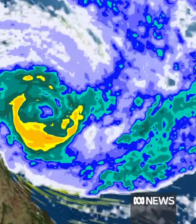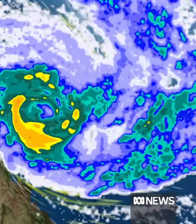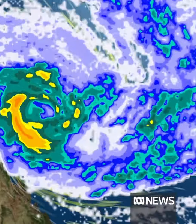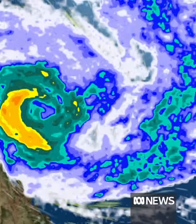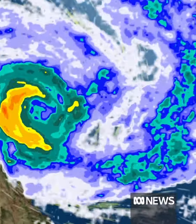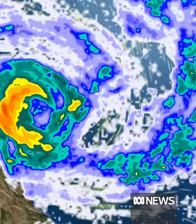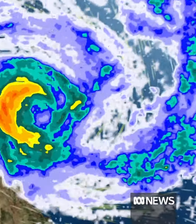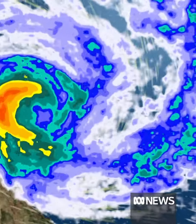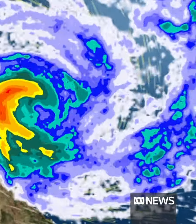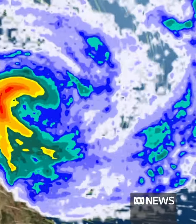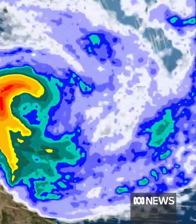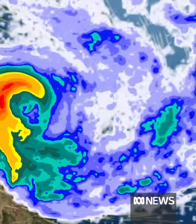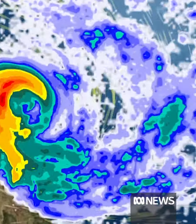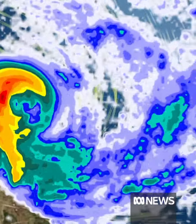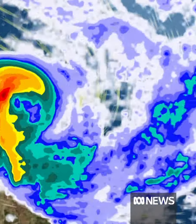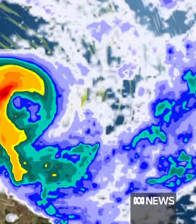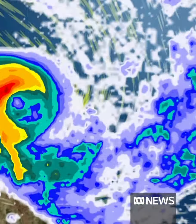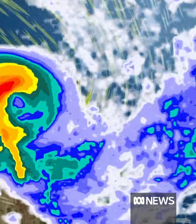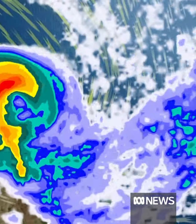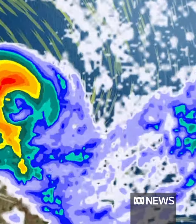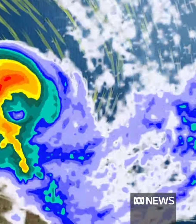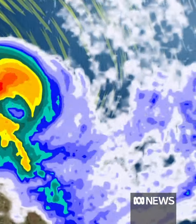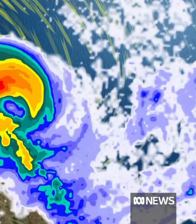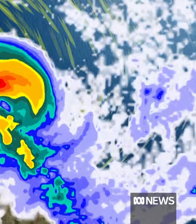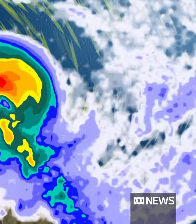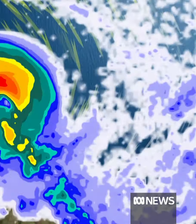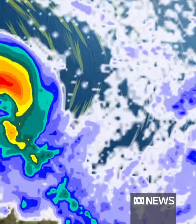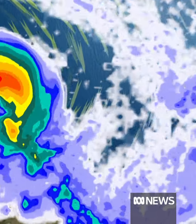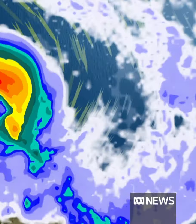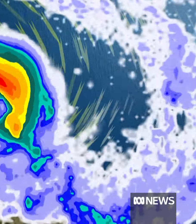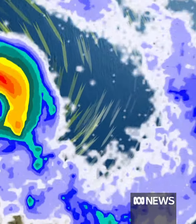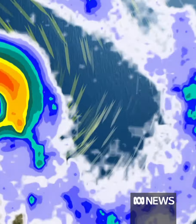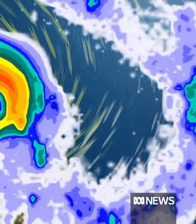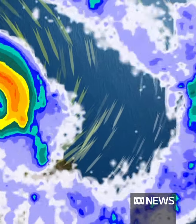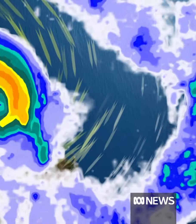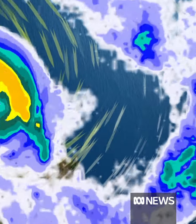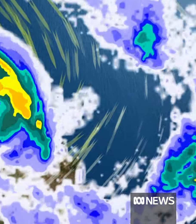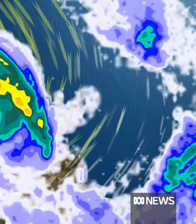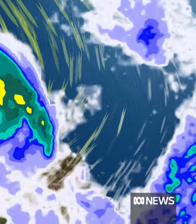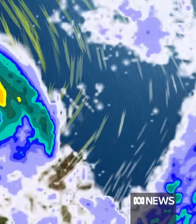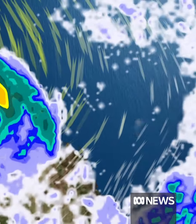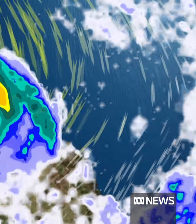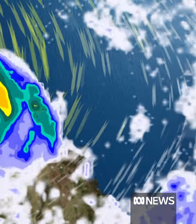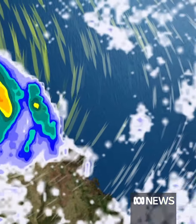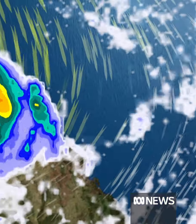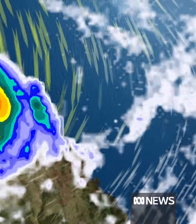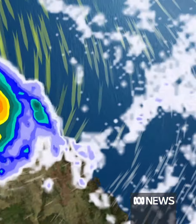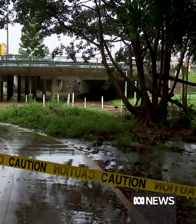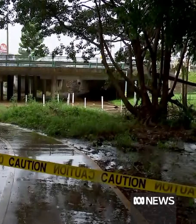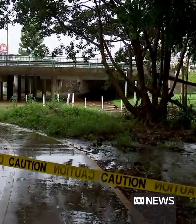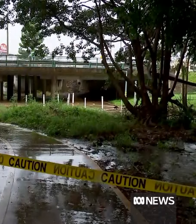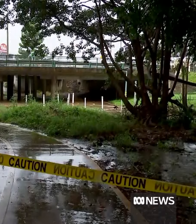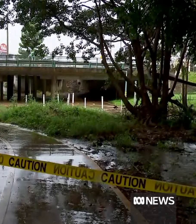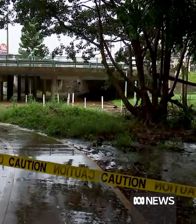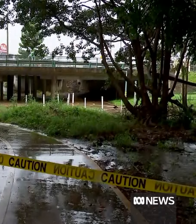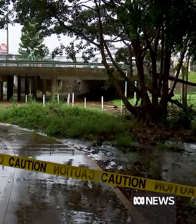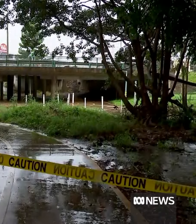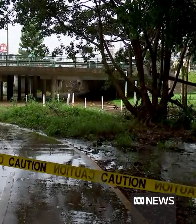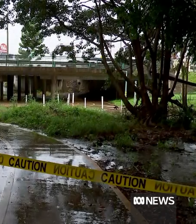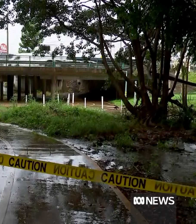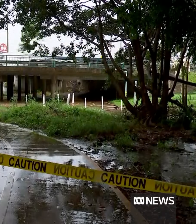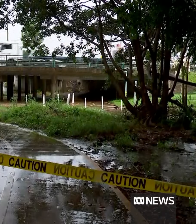intensifying into a Category 3 system. The Bureau of Meteorology is predicting gales, destructive wind gusts, heavy rainfall and coastal